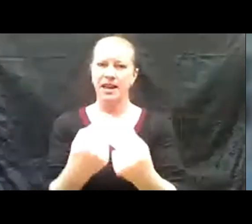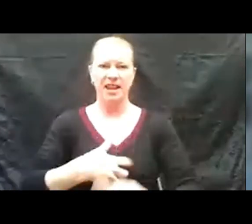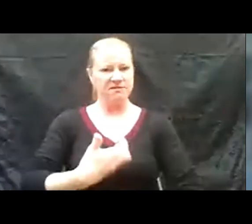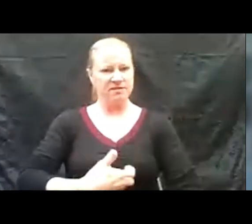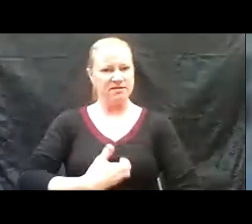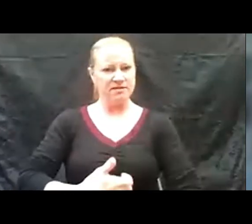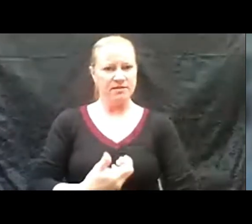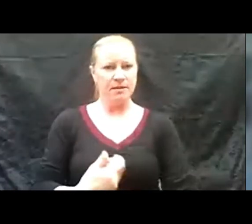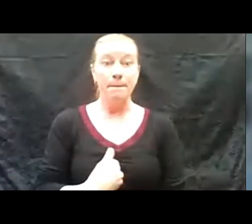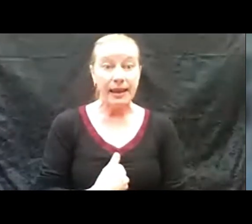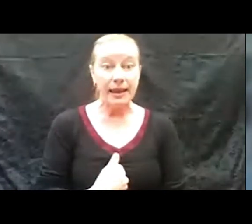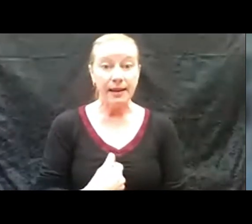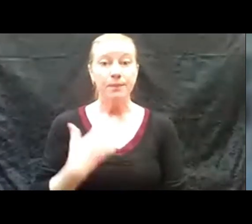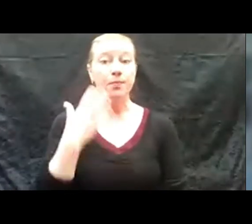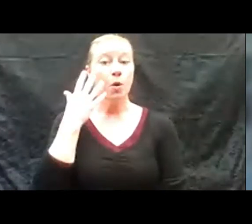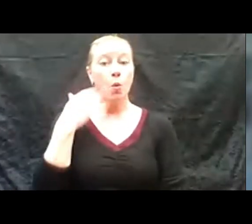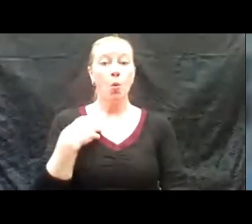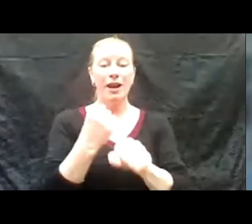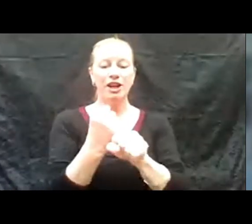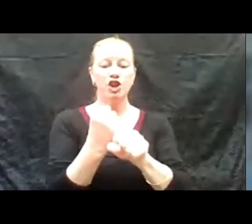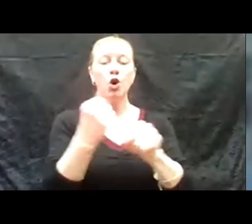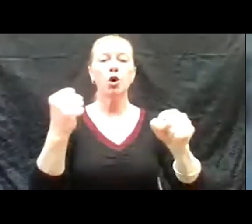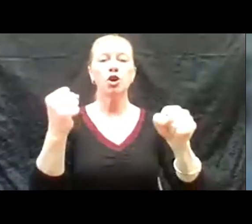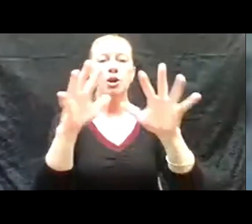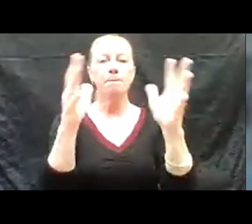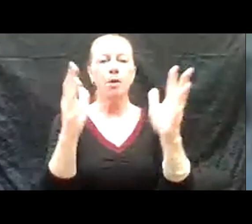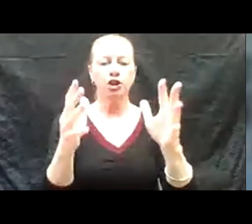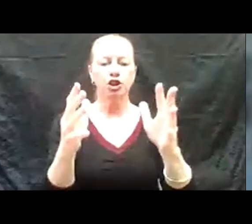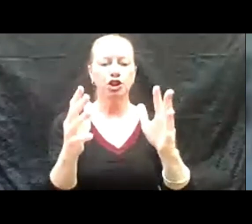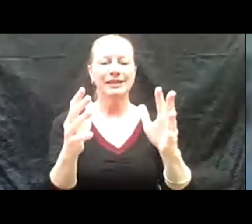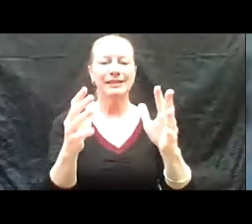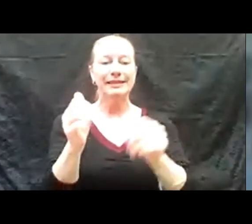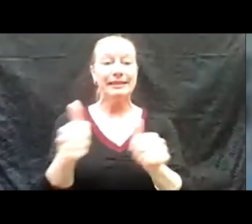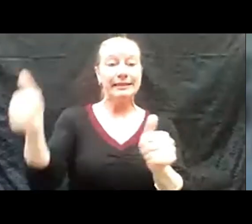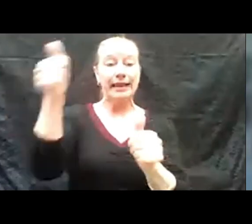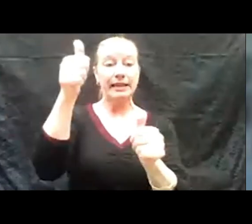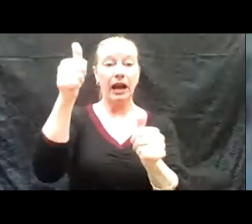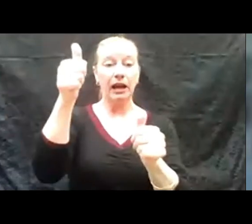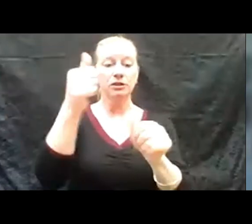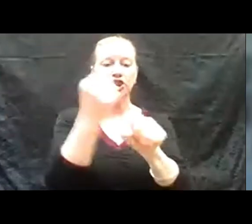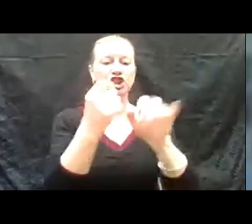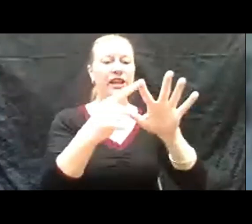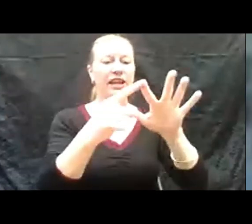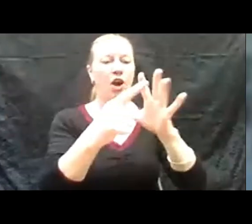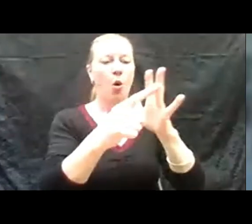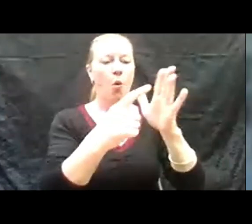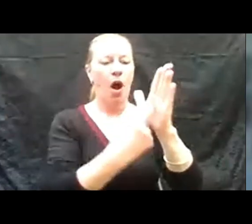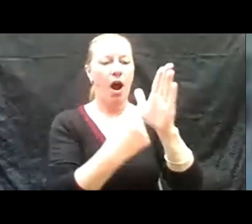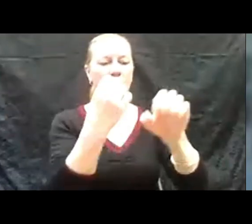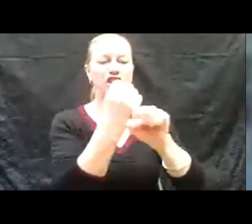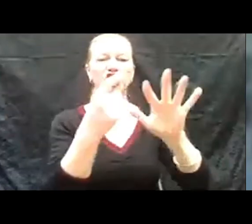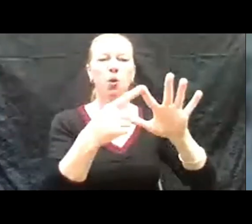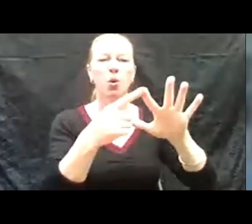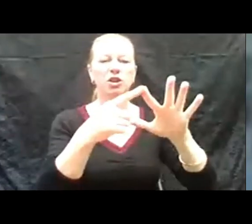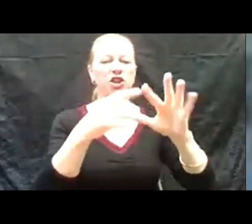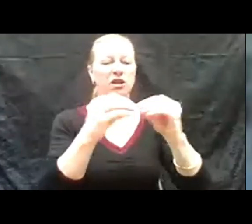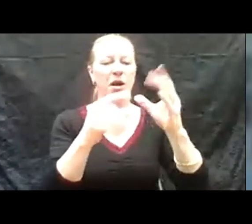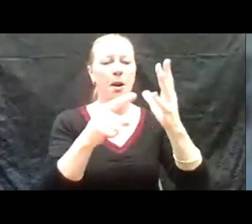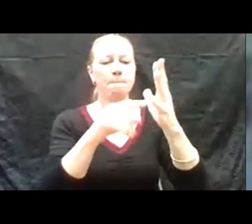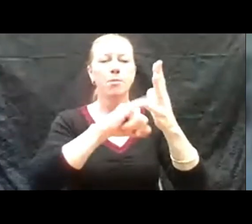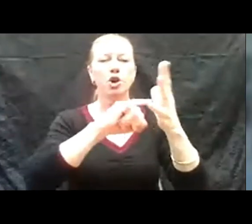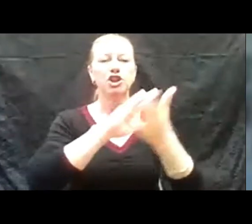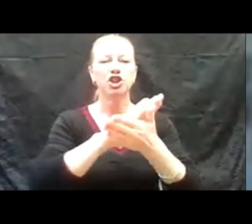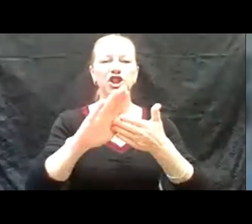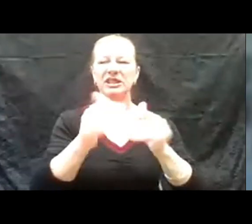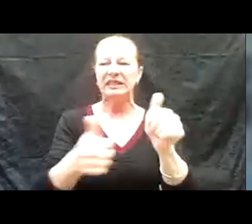when George Bush Sr., an American probably the most conservative Republican,